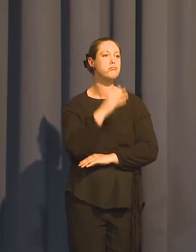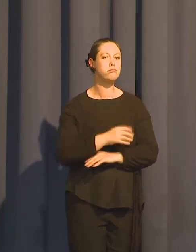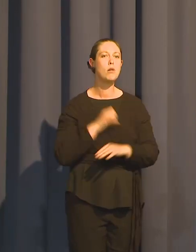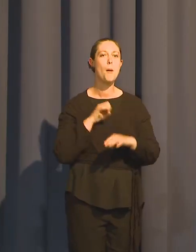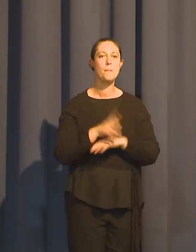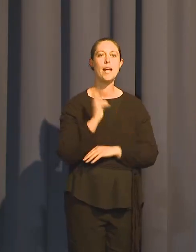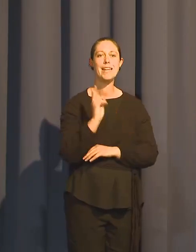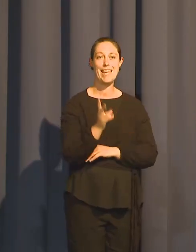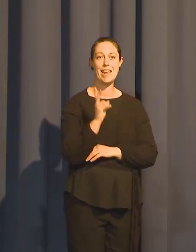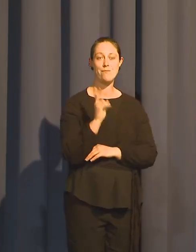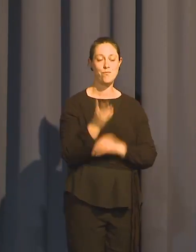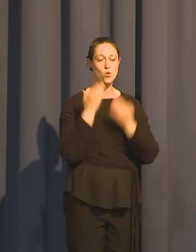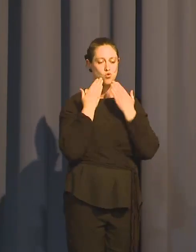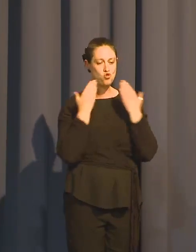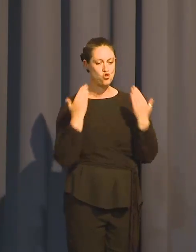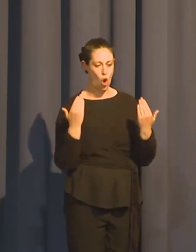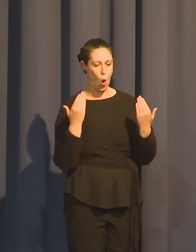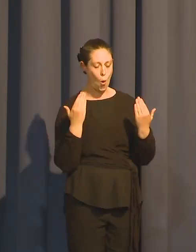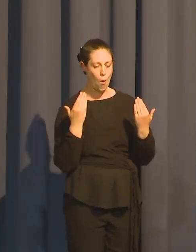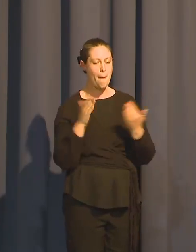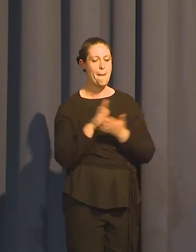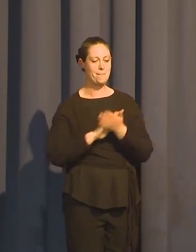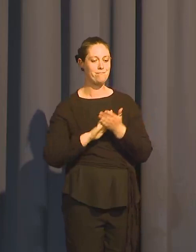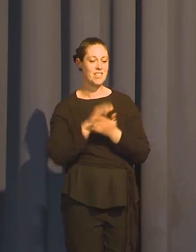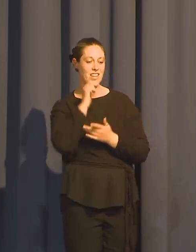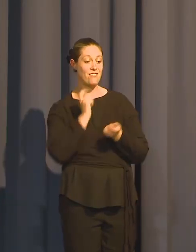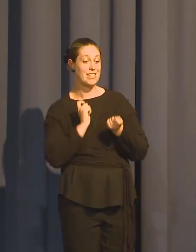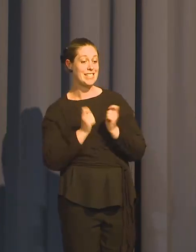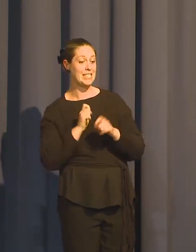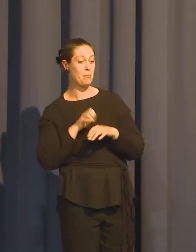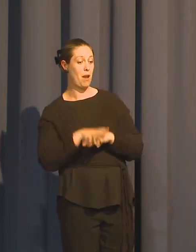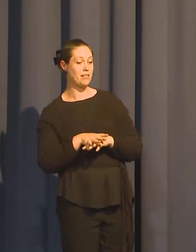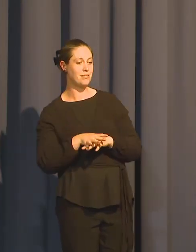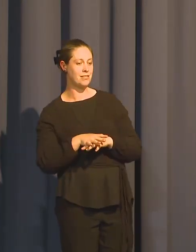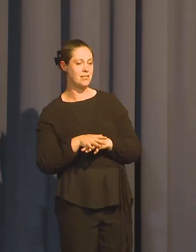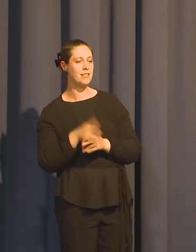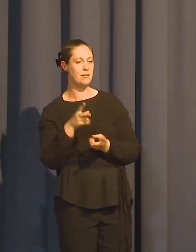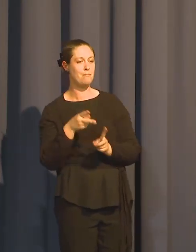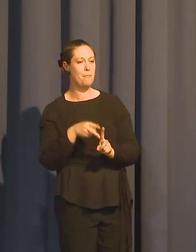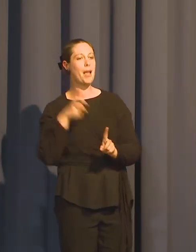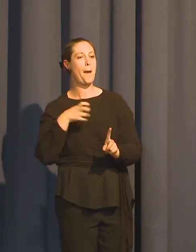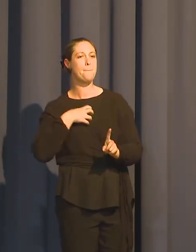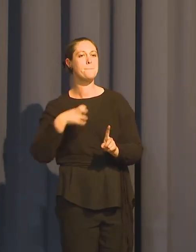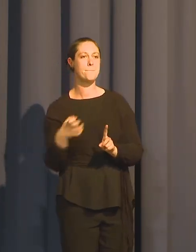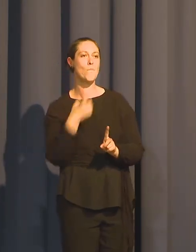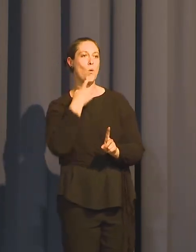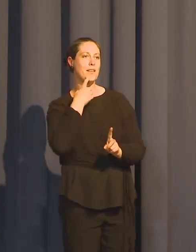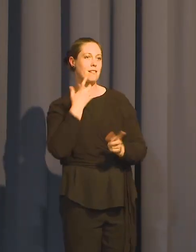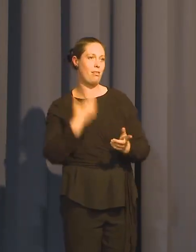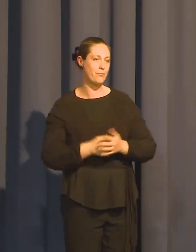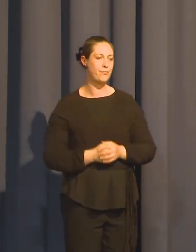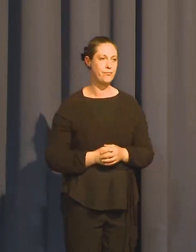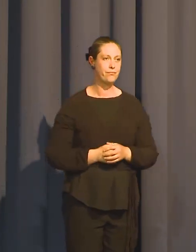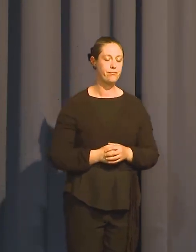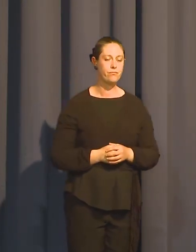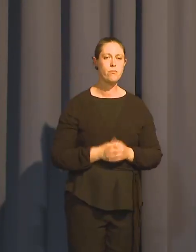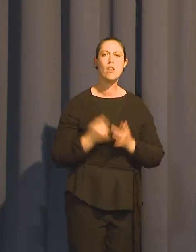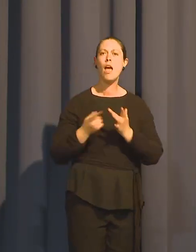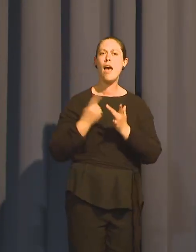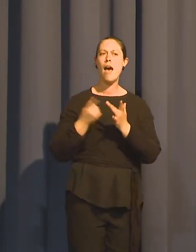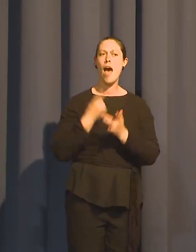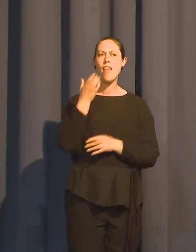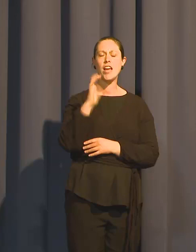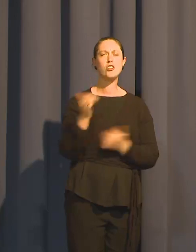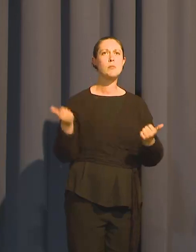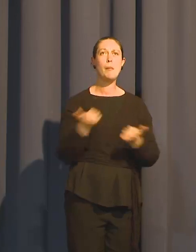These patterns are what we see in many other countries. So other high-income countries where they've done a lot of testing